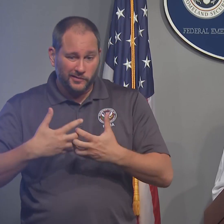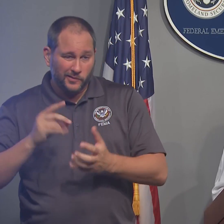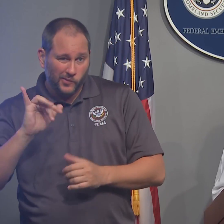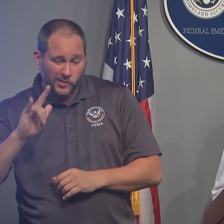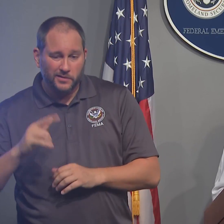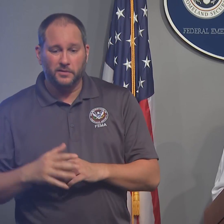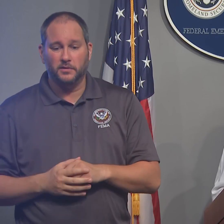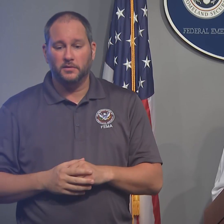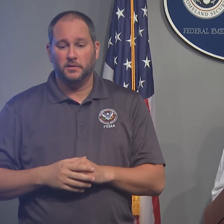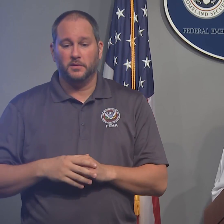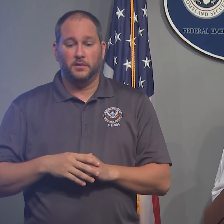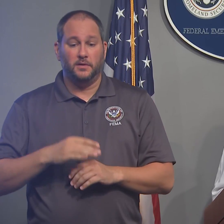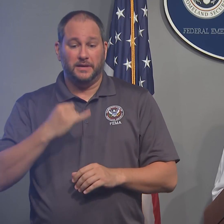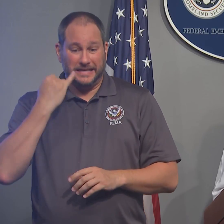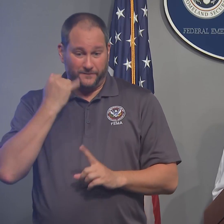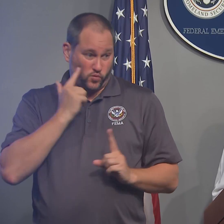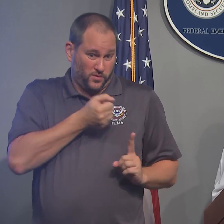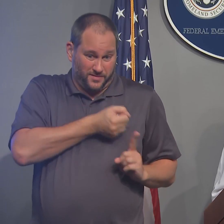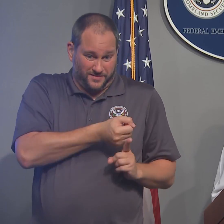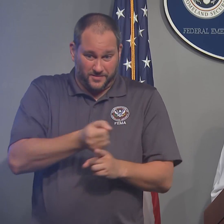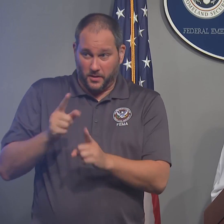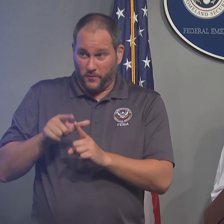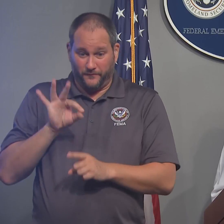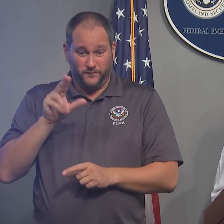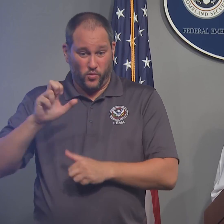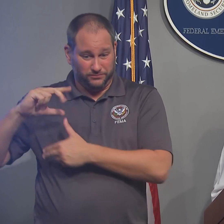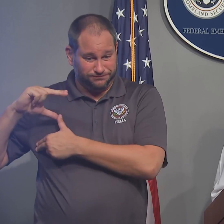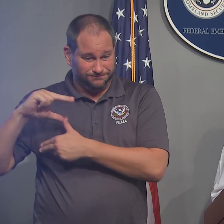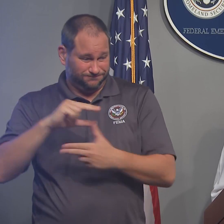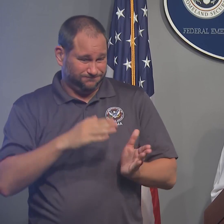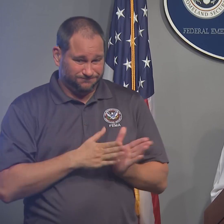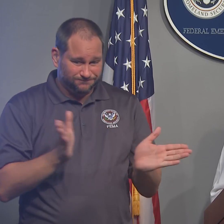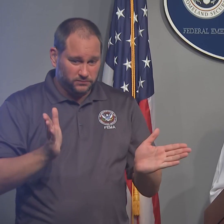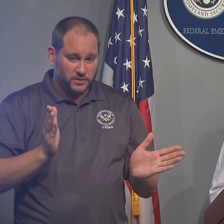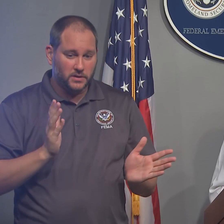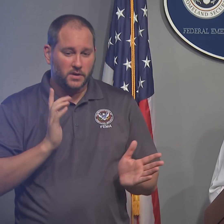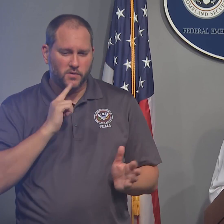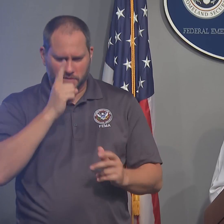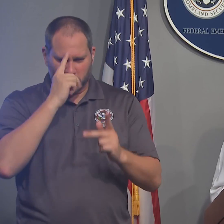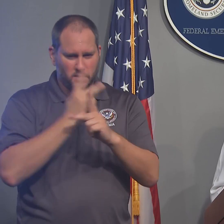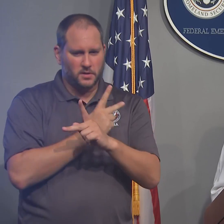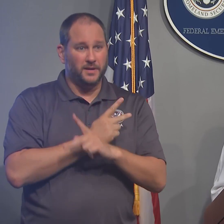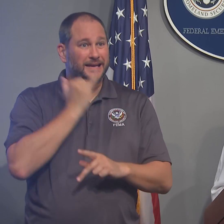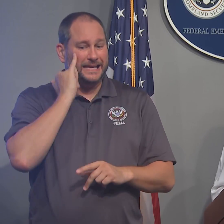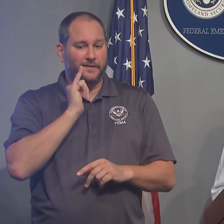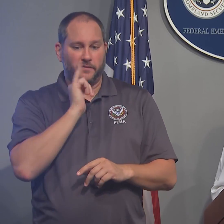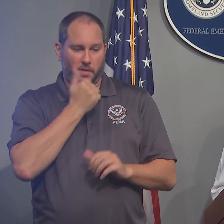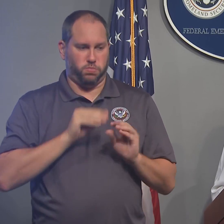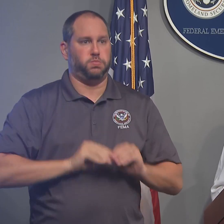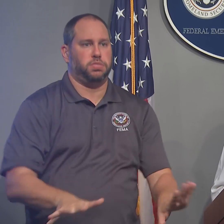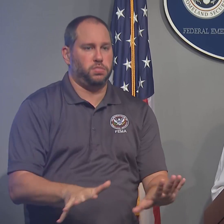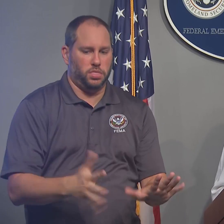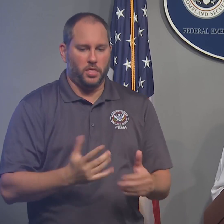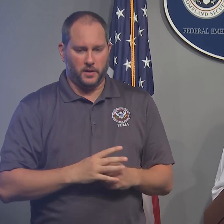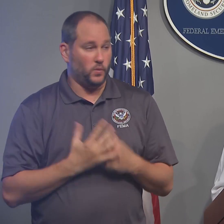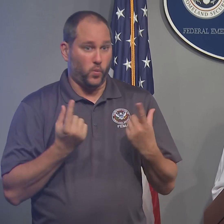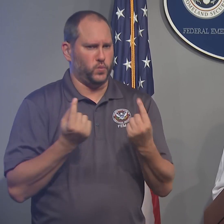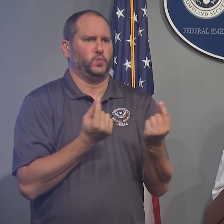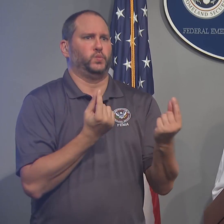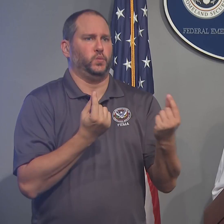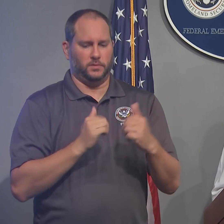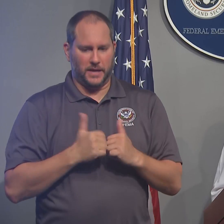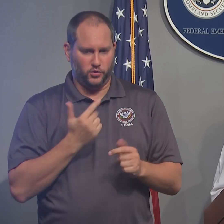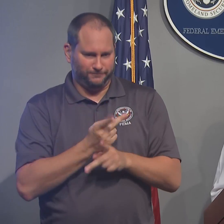releases and discharges of hazardous substances or oil caused by the storm. The agency has identified sites